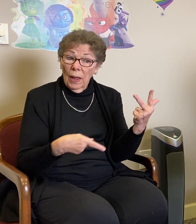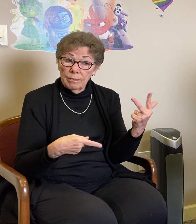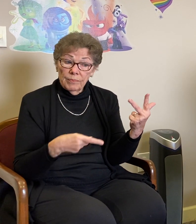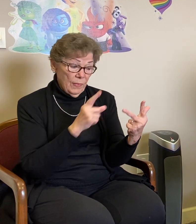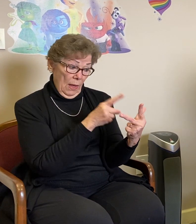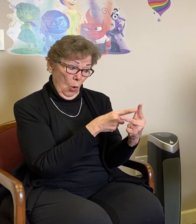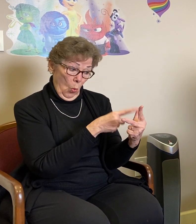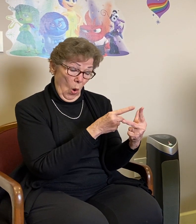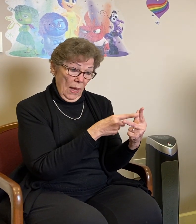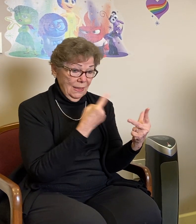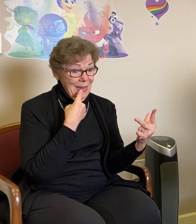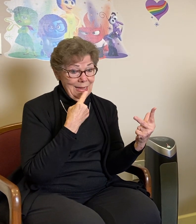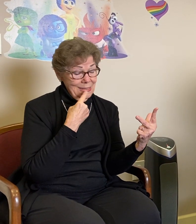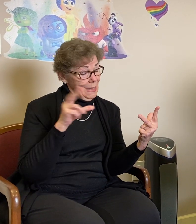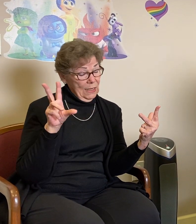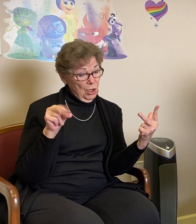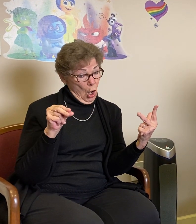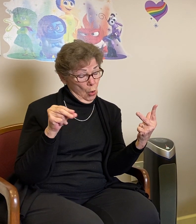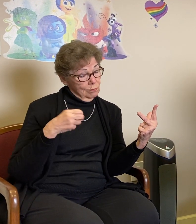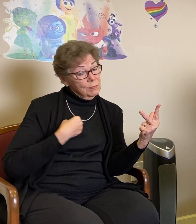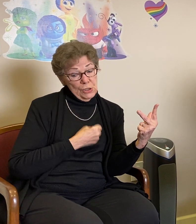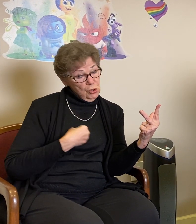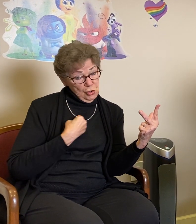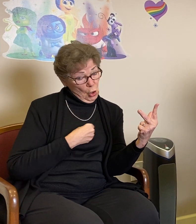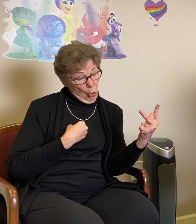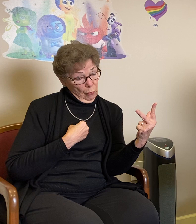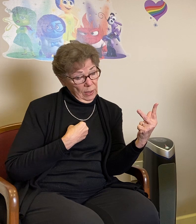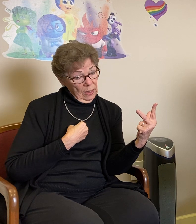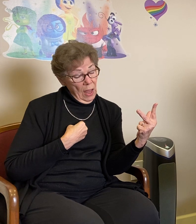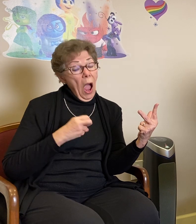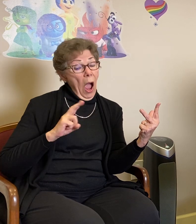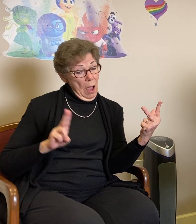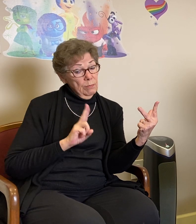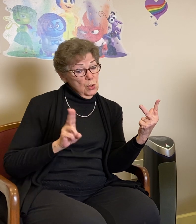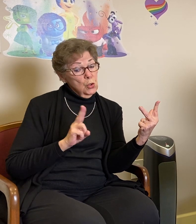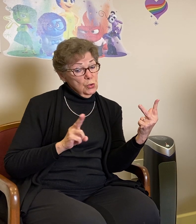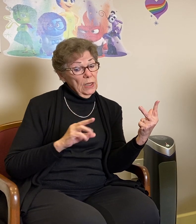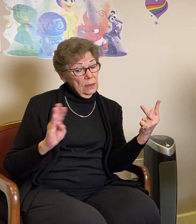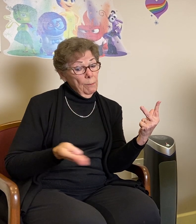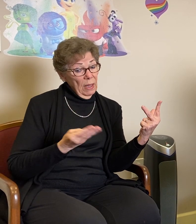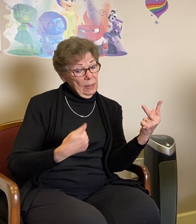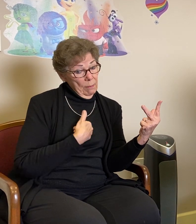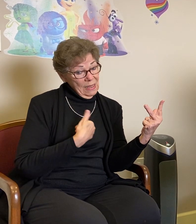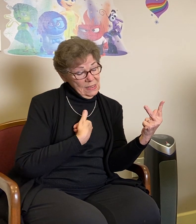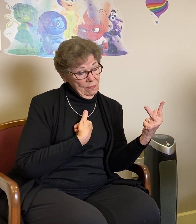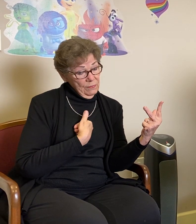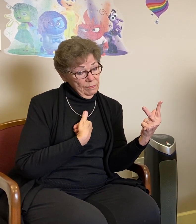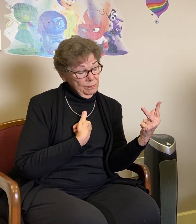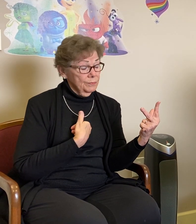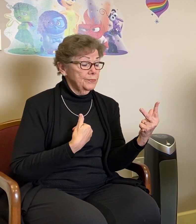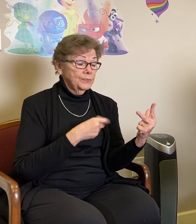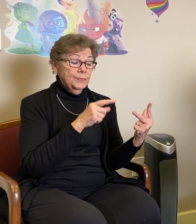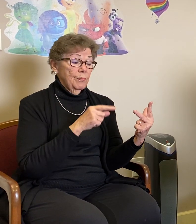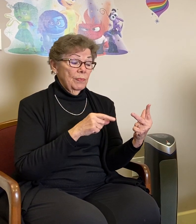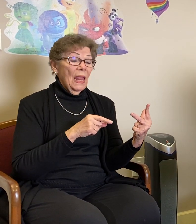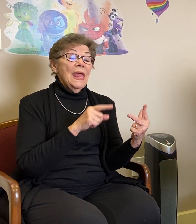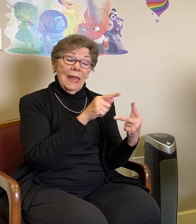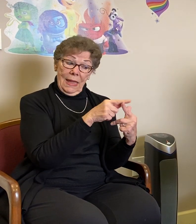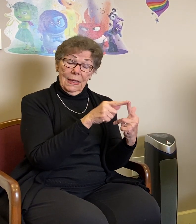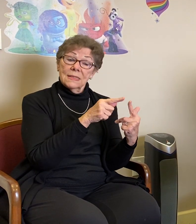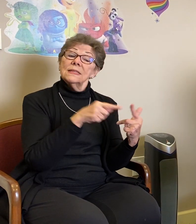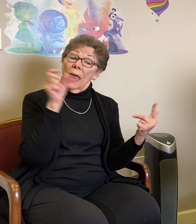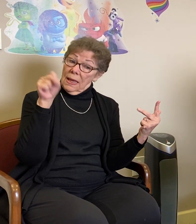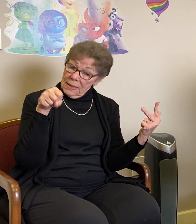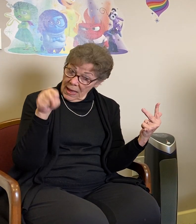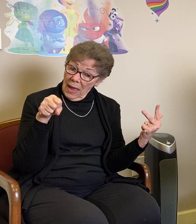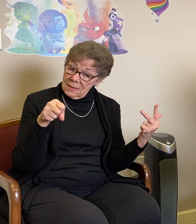1, he could say, "No, I'm sorry, but I'm using the bucket right now." He could say, "Yes, you